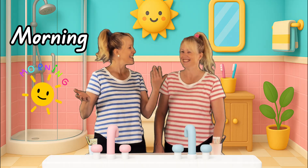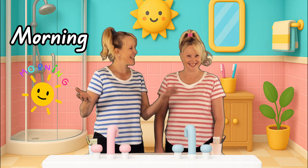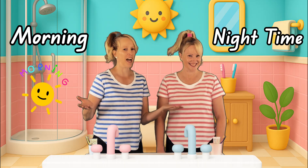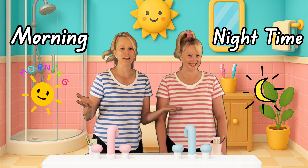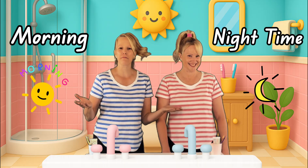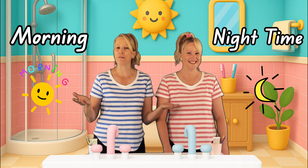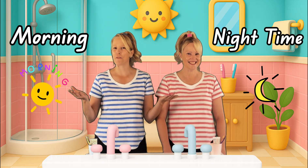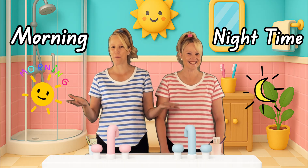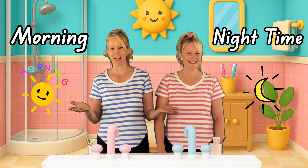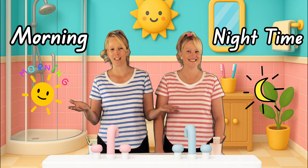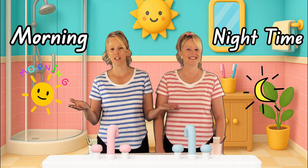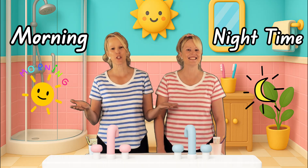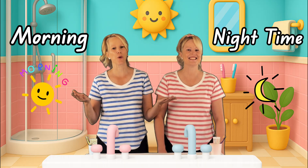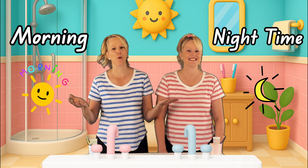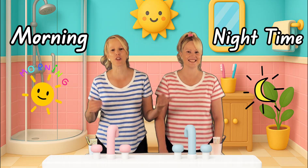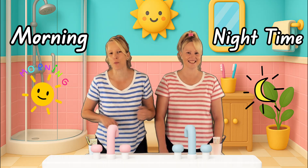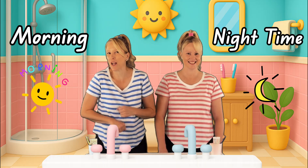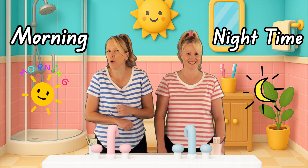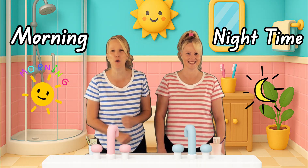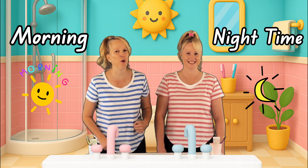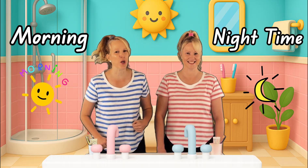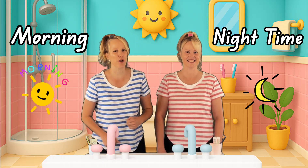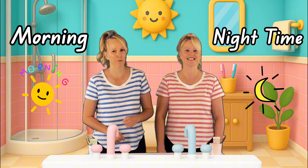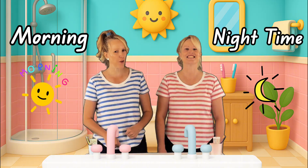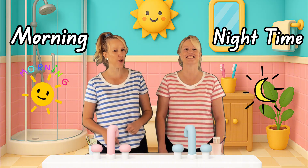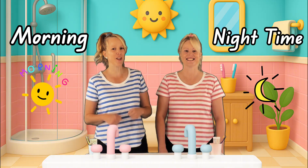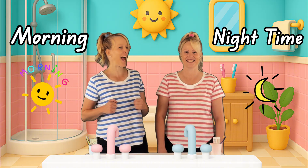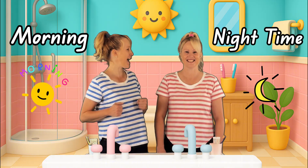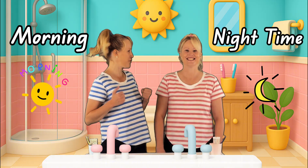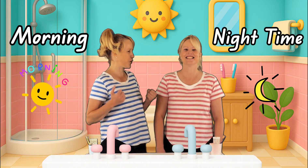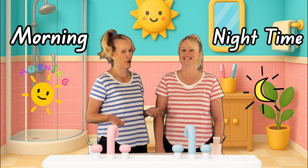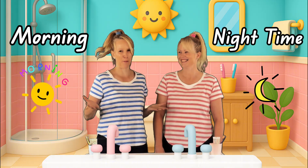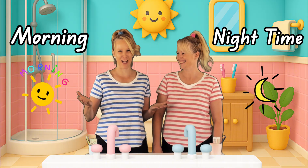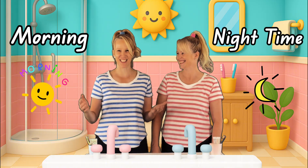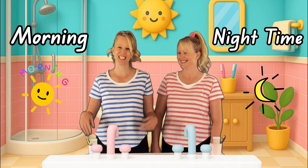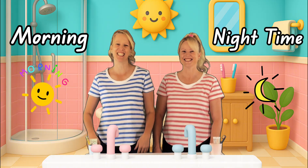night before bed to wash away all the food and sugar bugs.